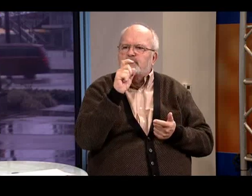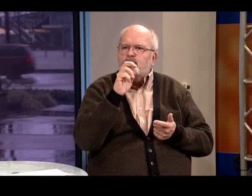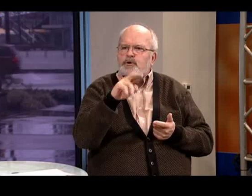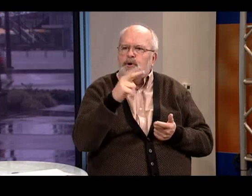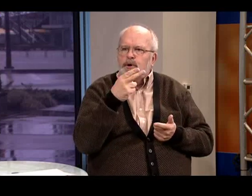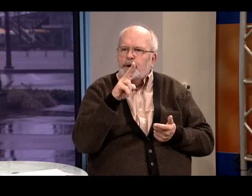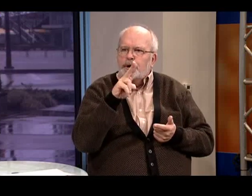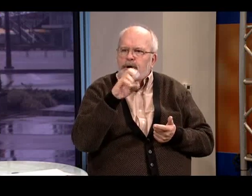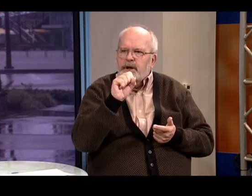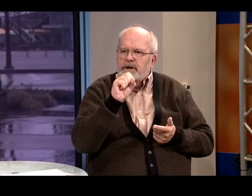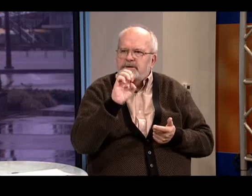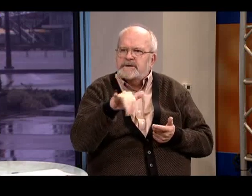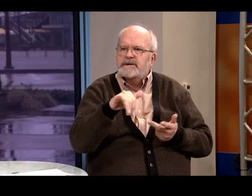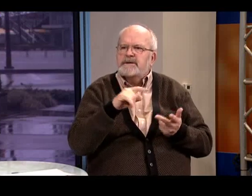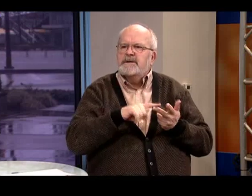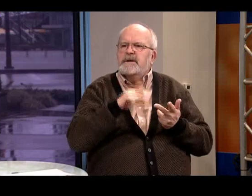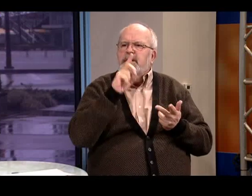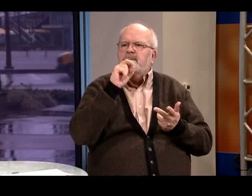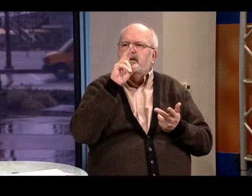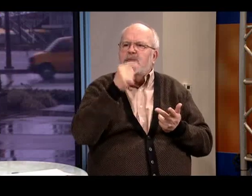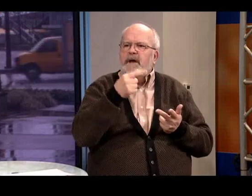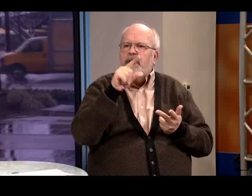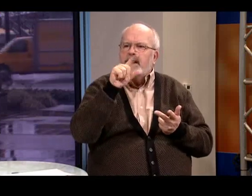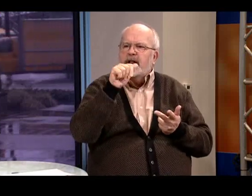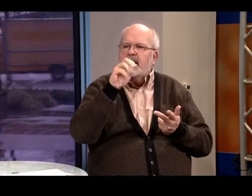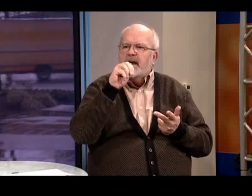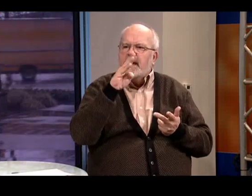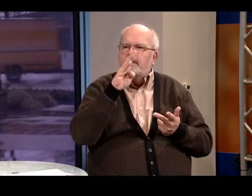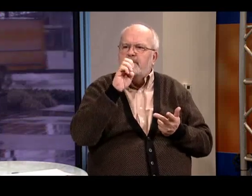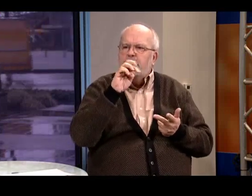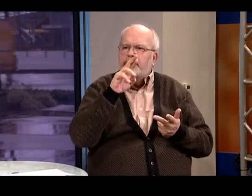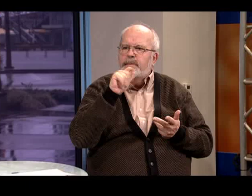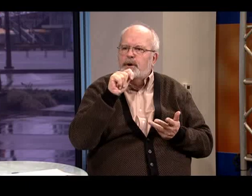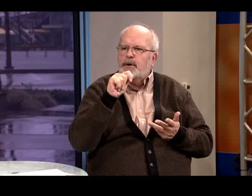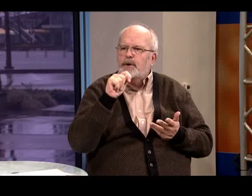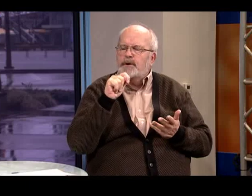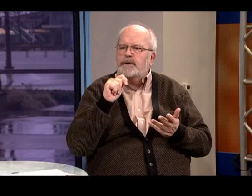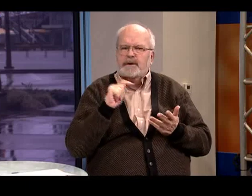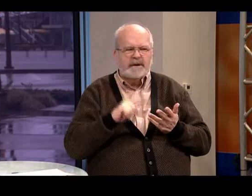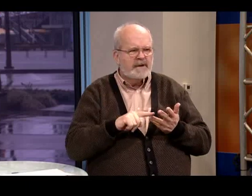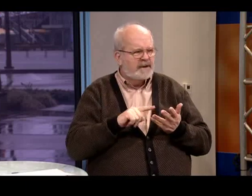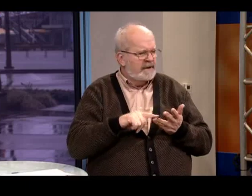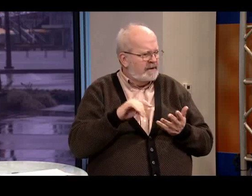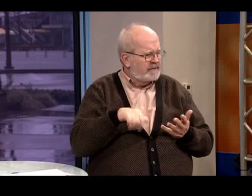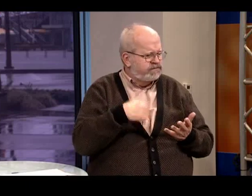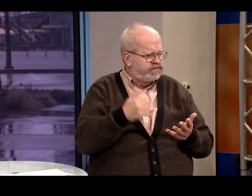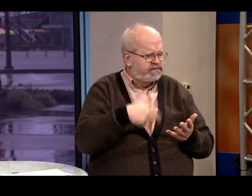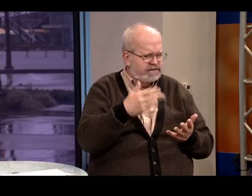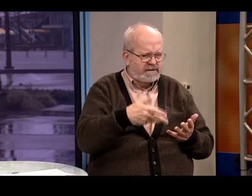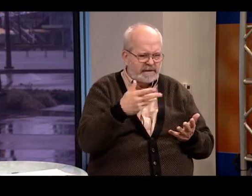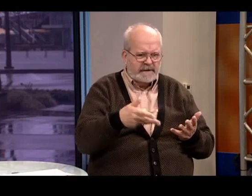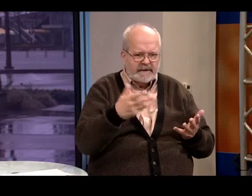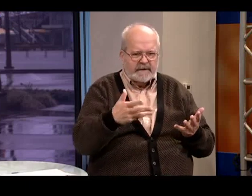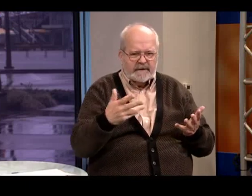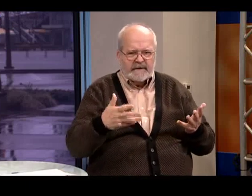Lyons, Heather Hussey, Doug Lambert. Who else would have been